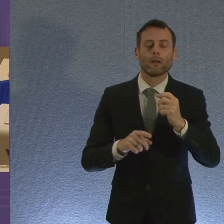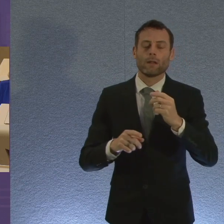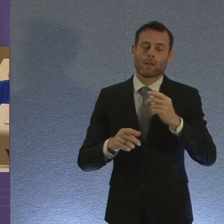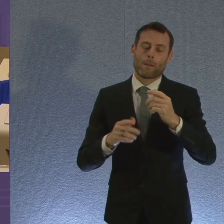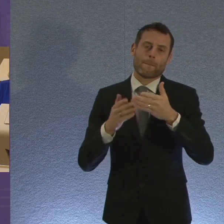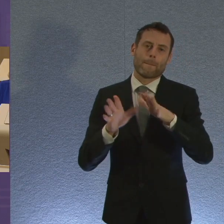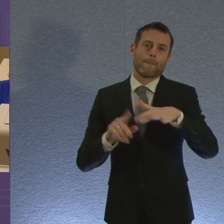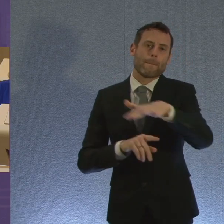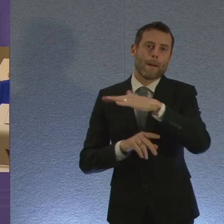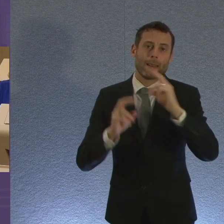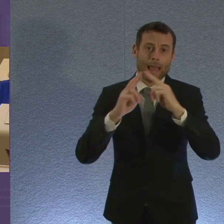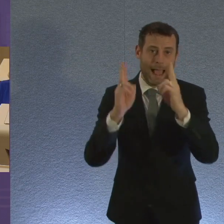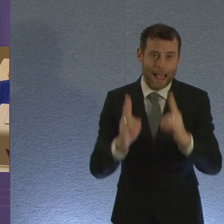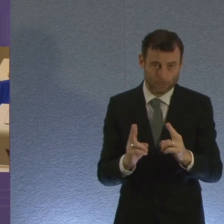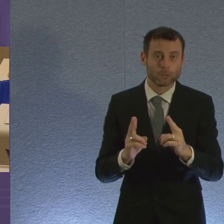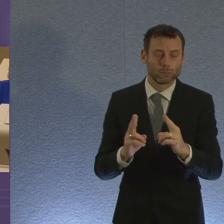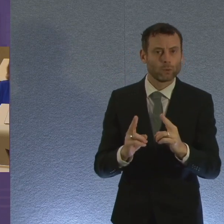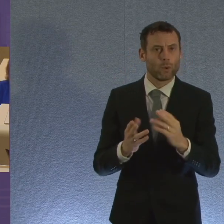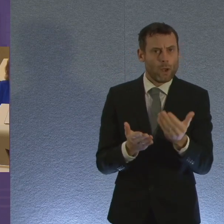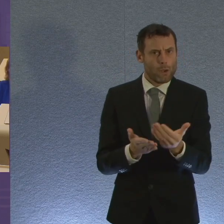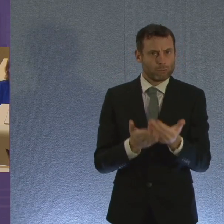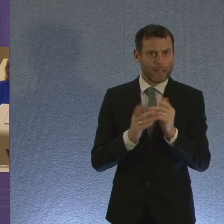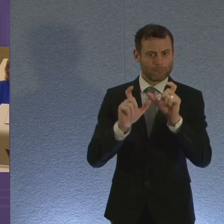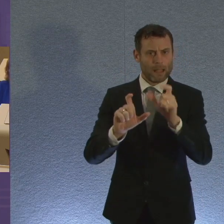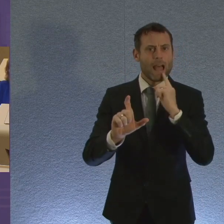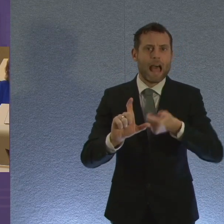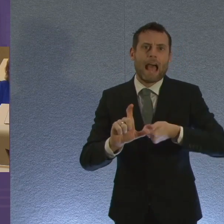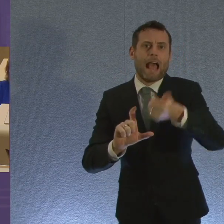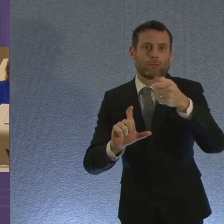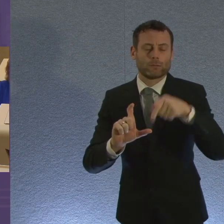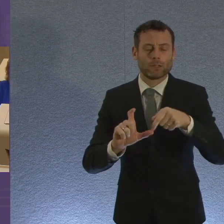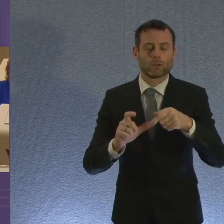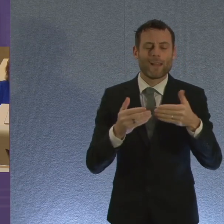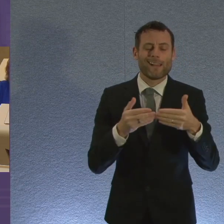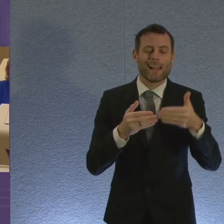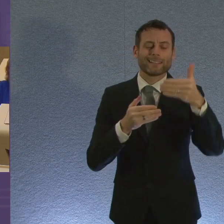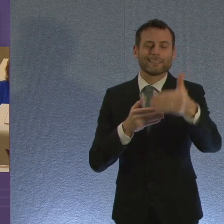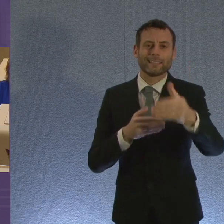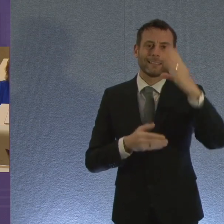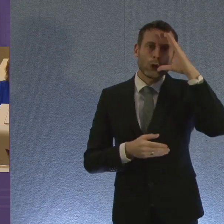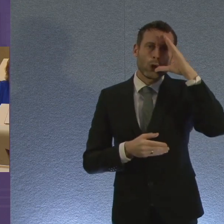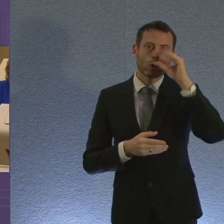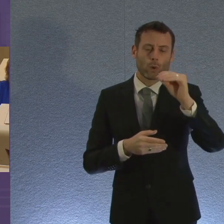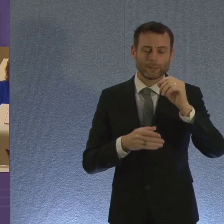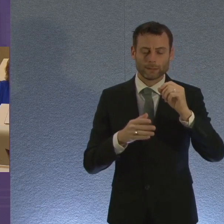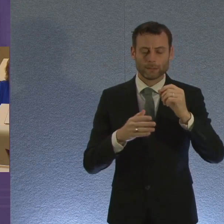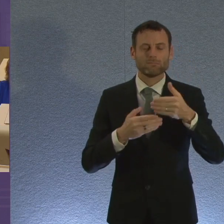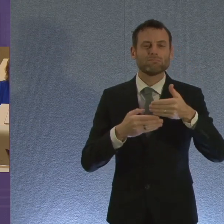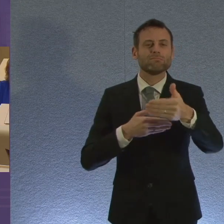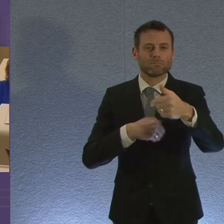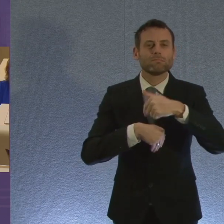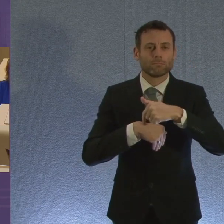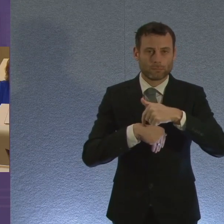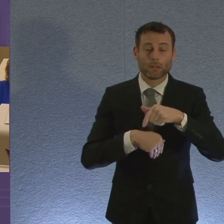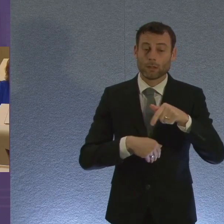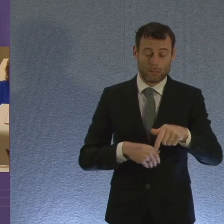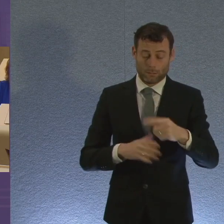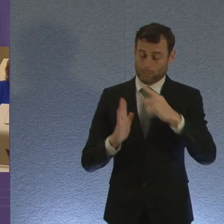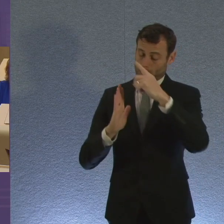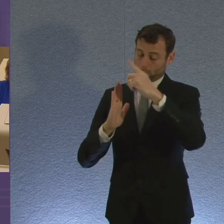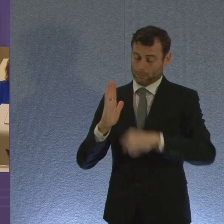spent in the property. The extended notice periods will apply for all statutory tenancies currently in existence